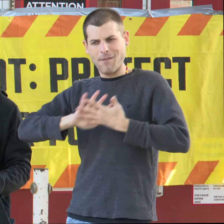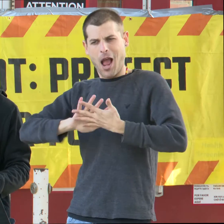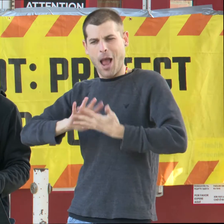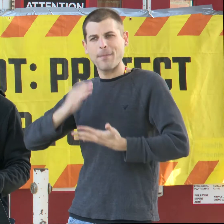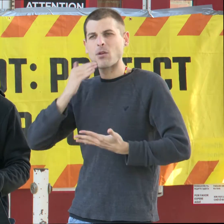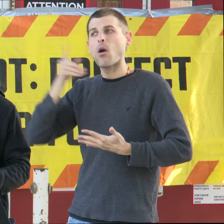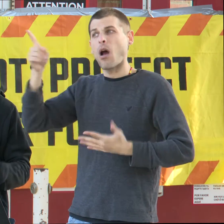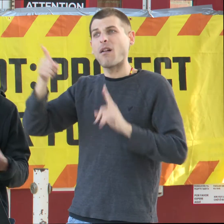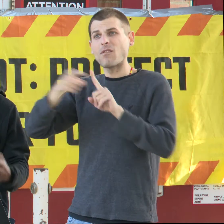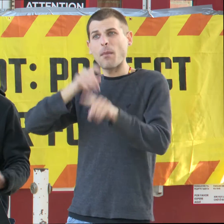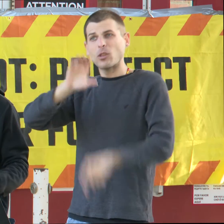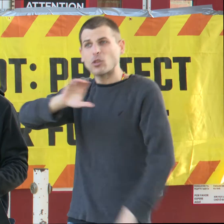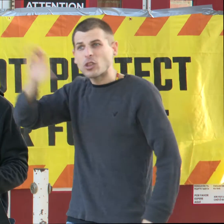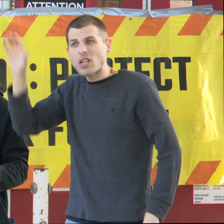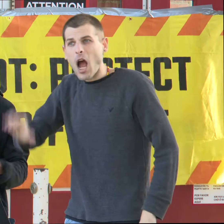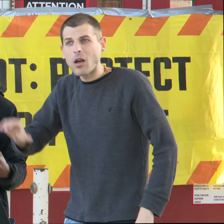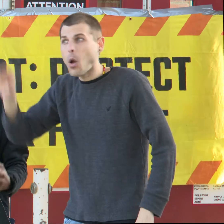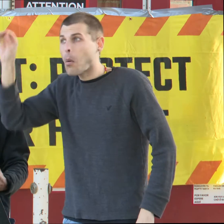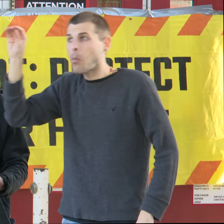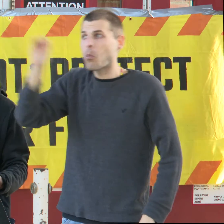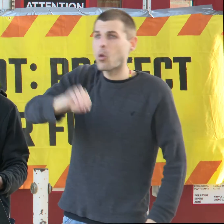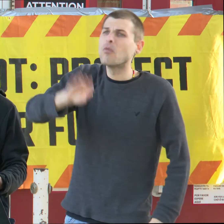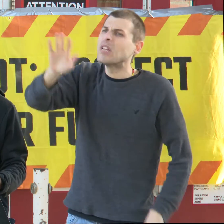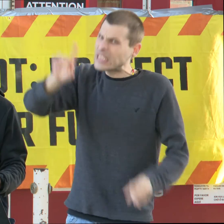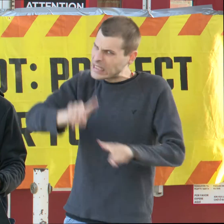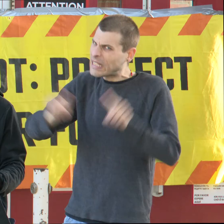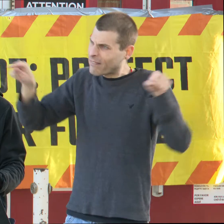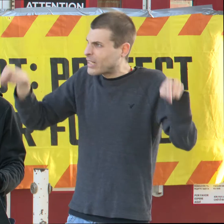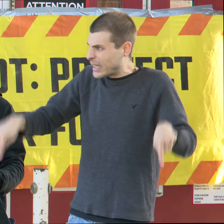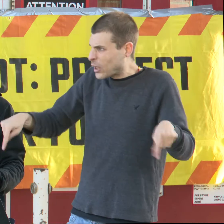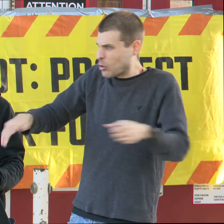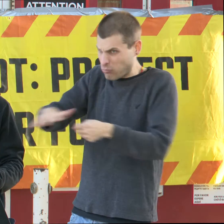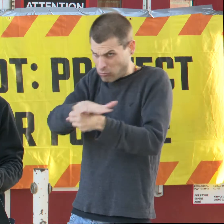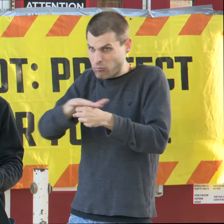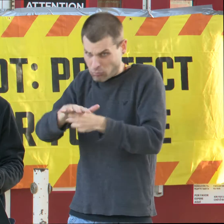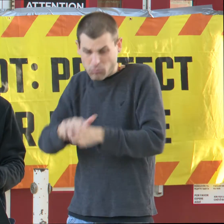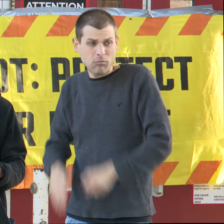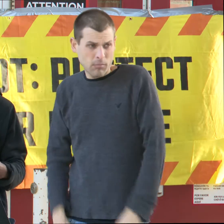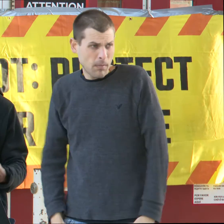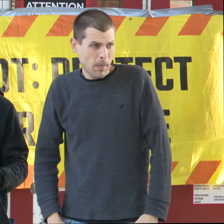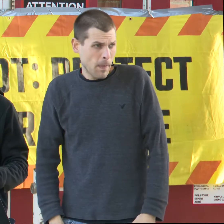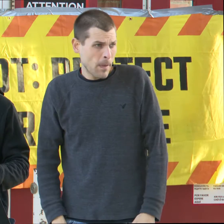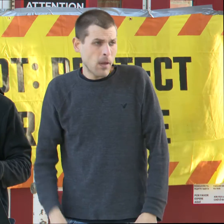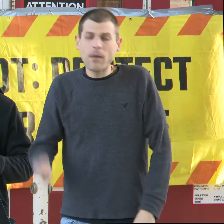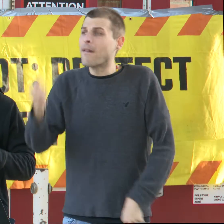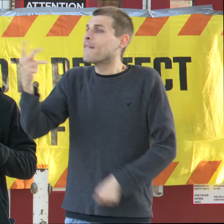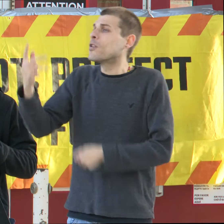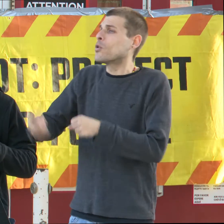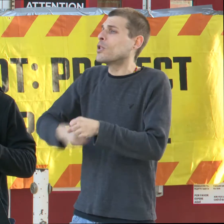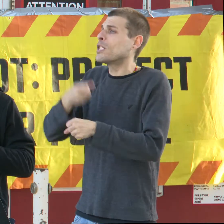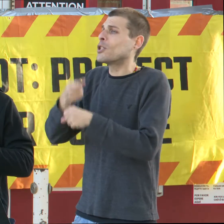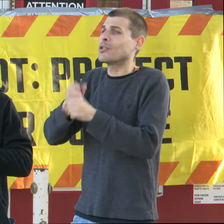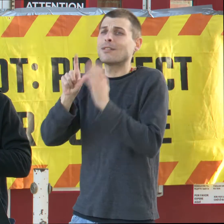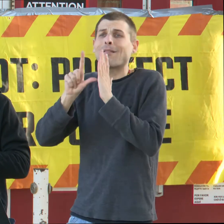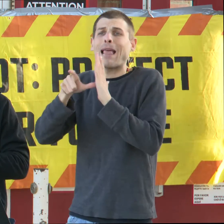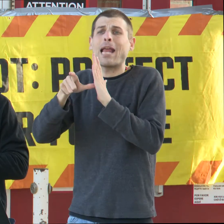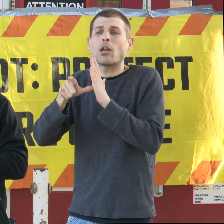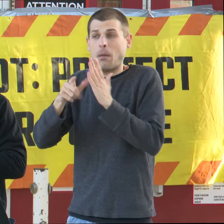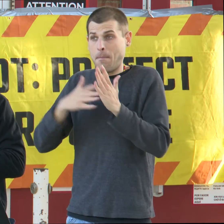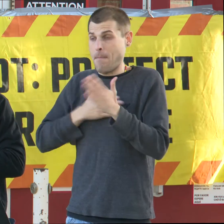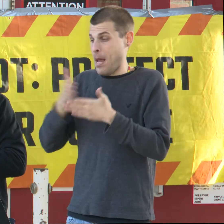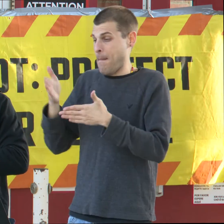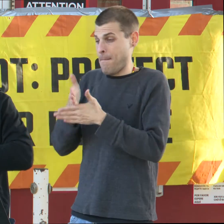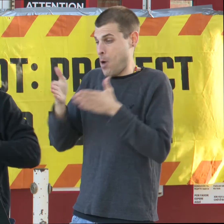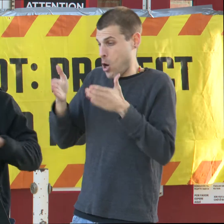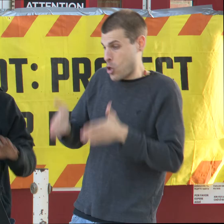from Chicagoland. It was definitely different from the rest of Portland. Within a couple years, my partner and